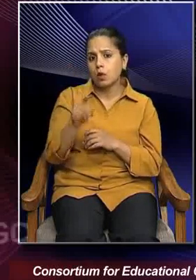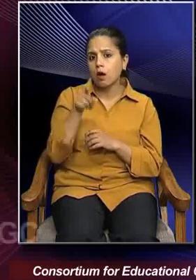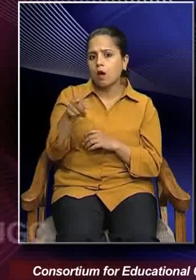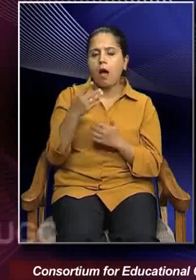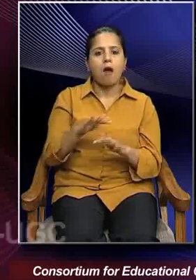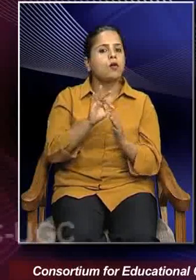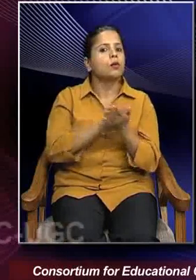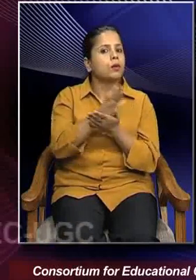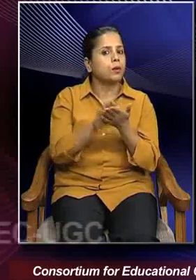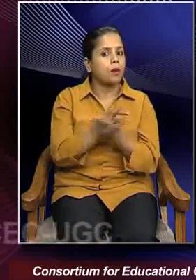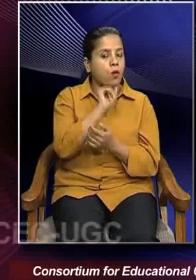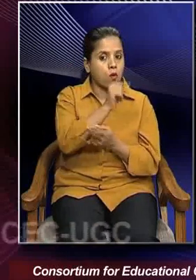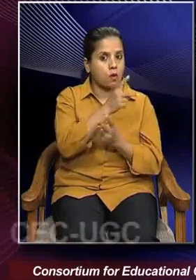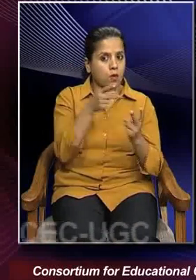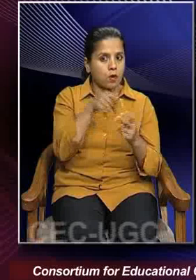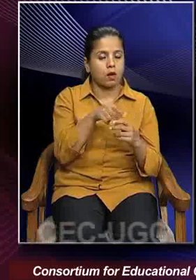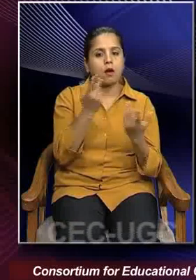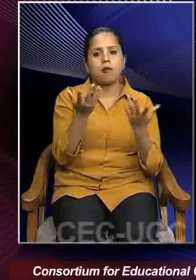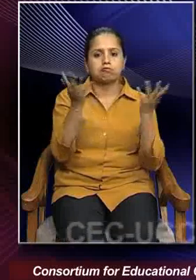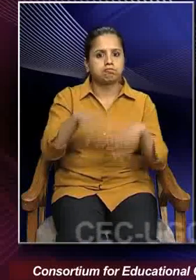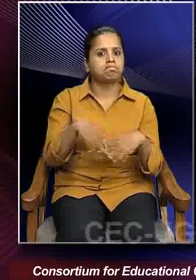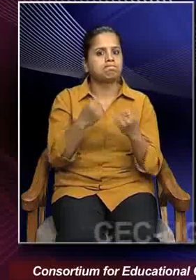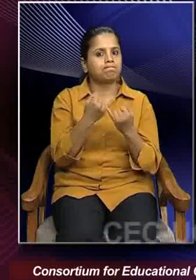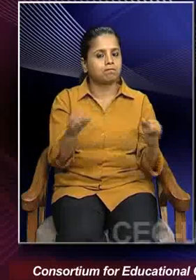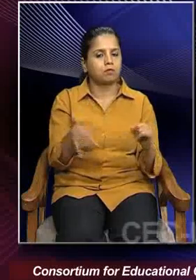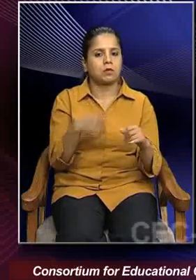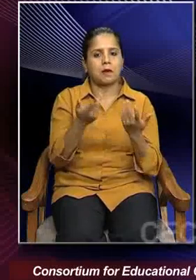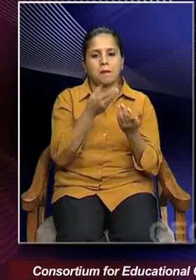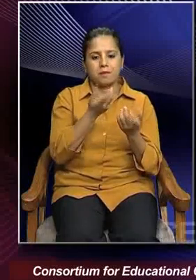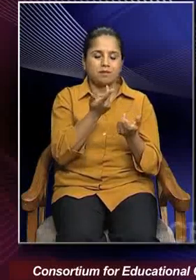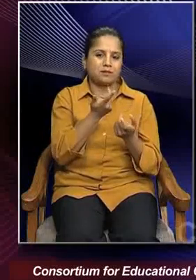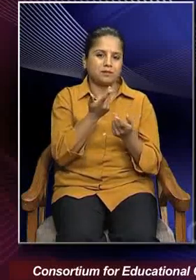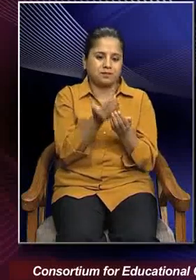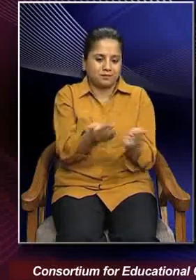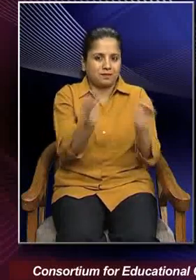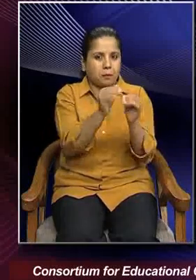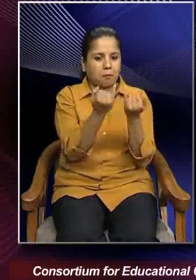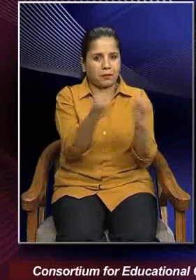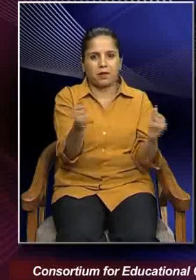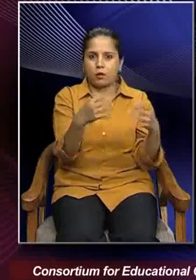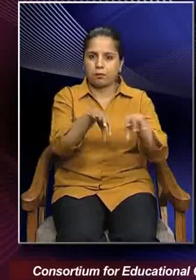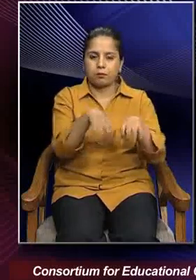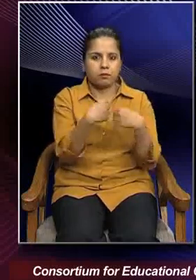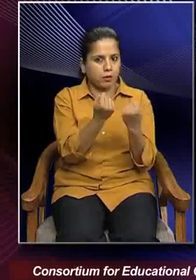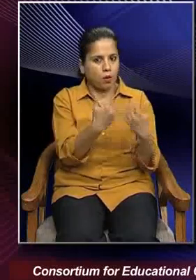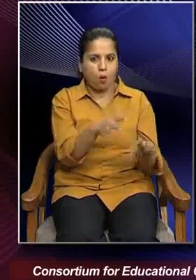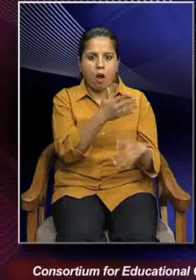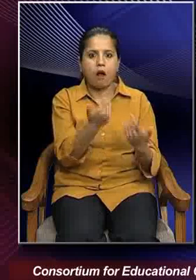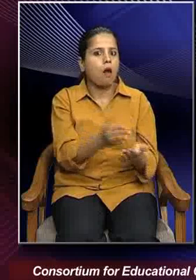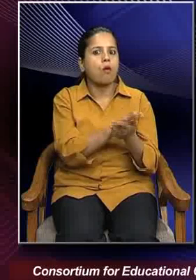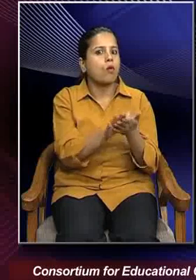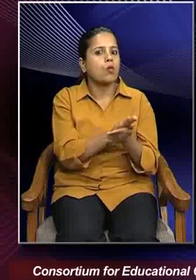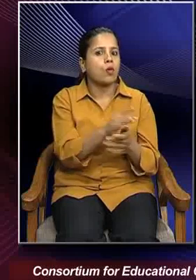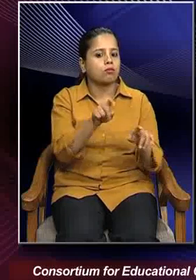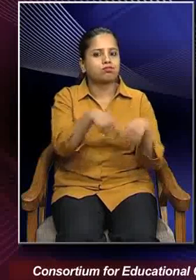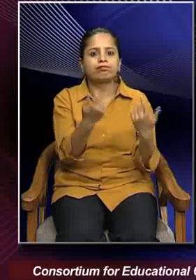a thing after its destruction. So, when a pot is broken, we talk about the non-existence of the pot after